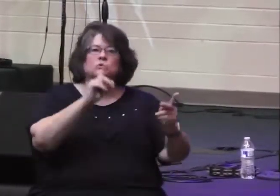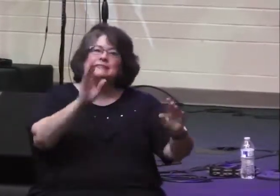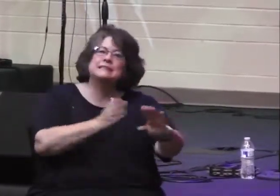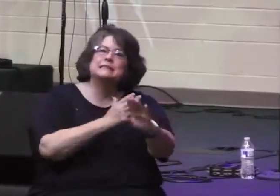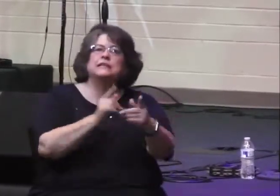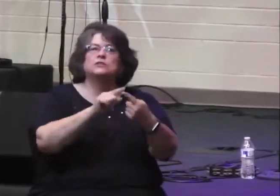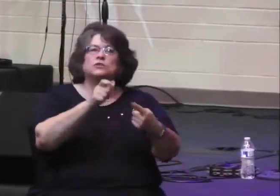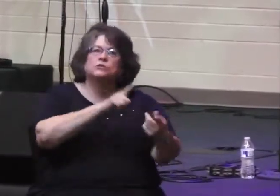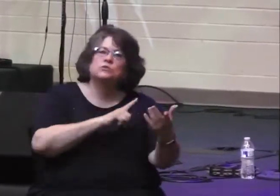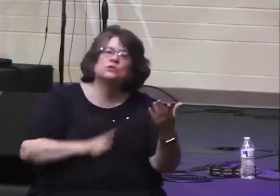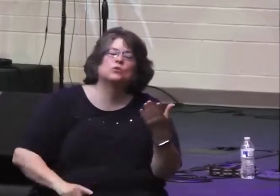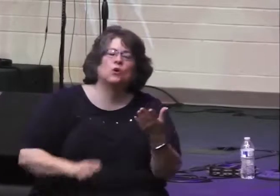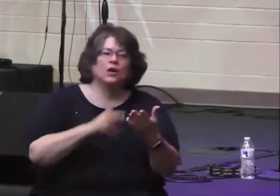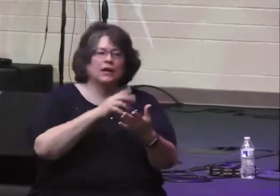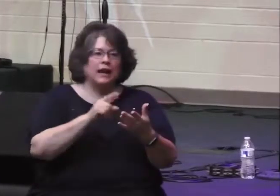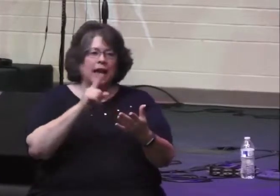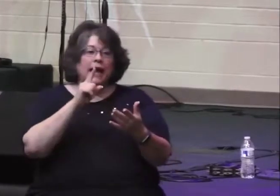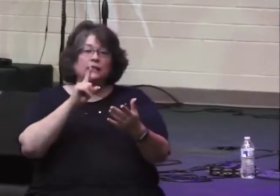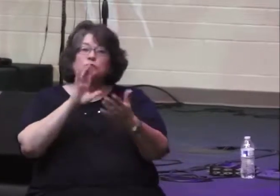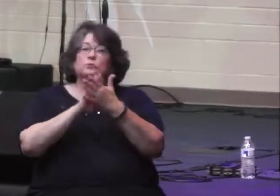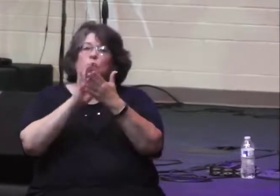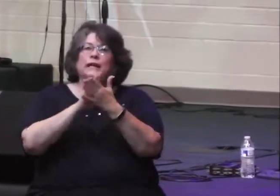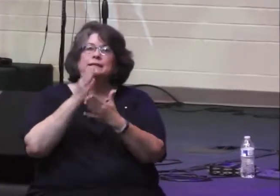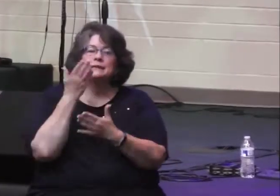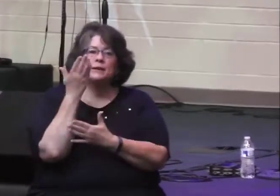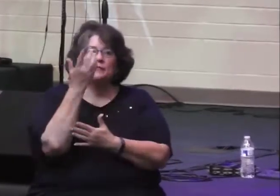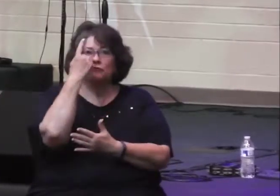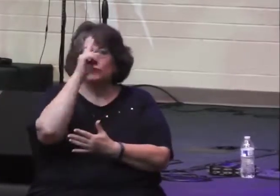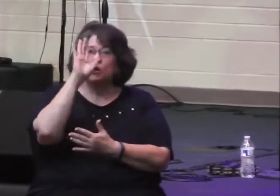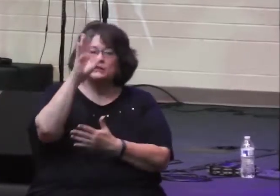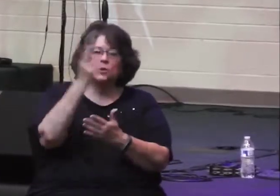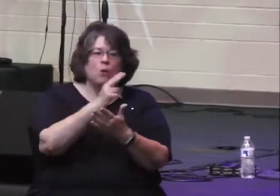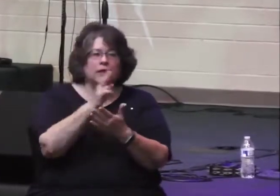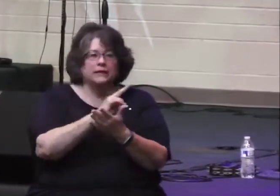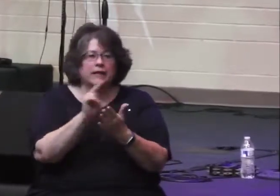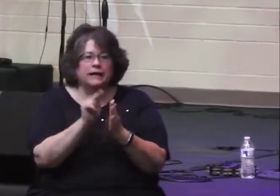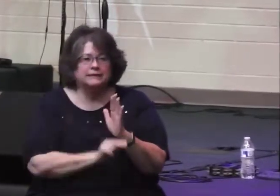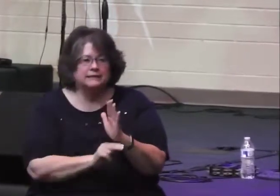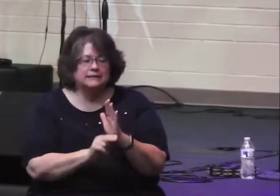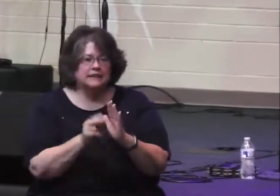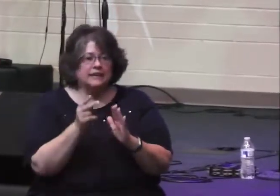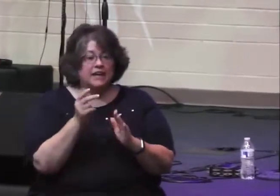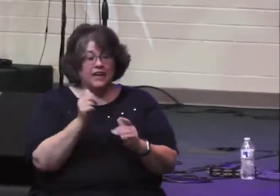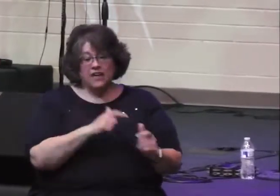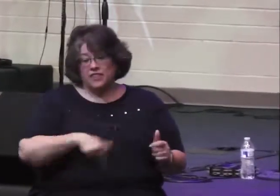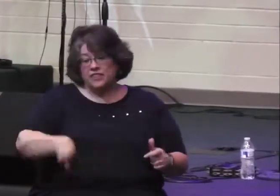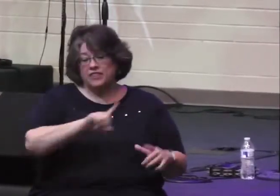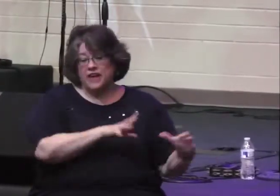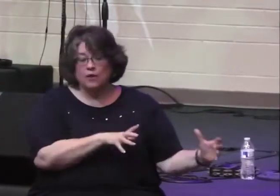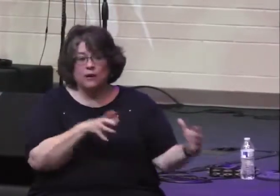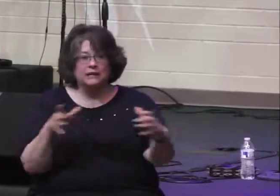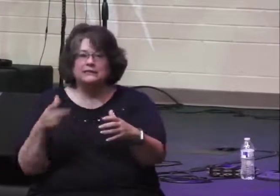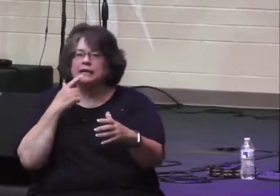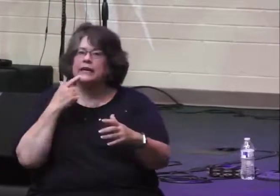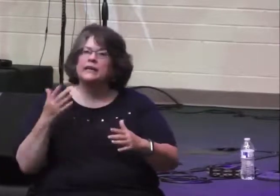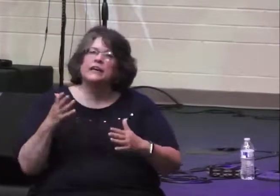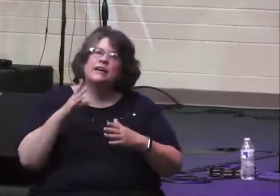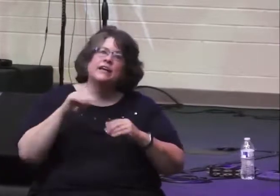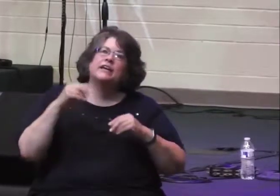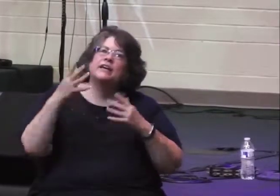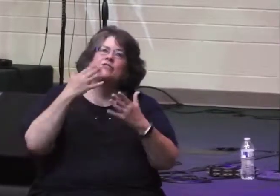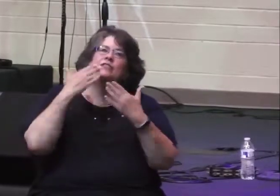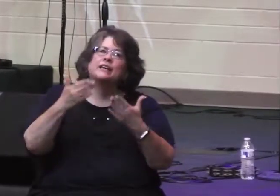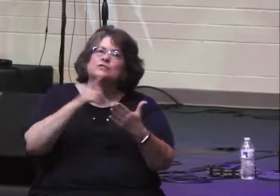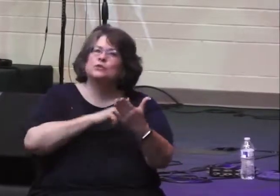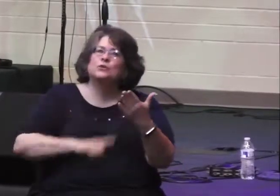sing to the Lord and to praise him for the splendor of his holiness as they went out ahead of the armory, saying, give thanks